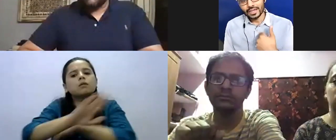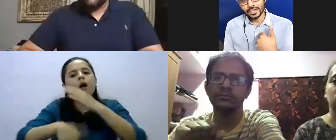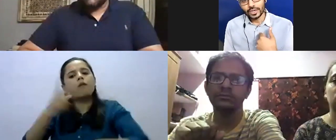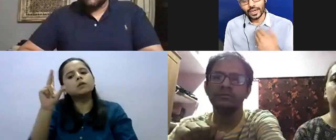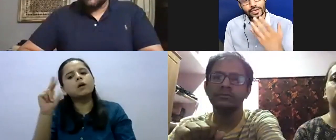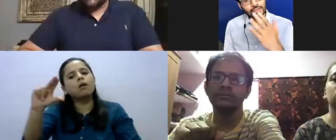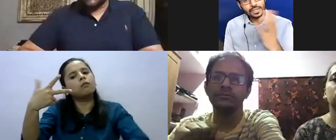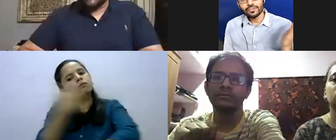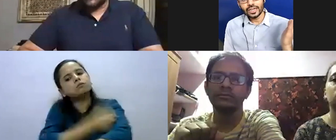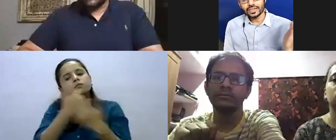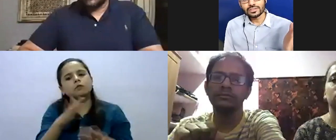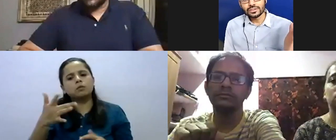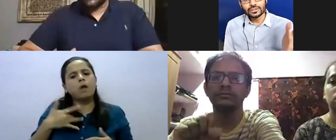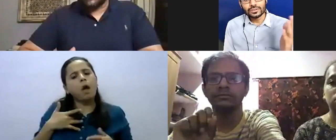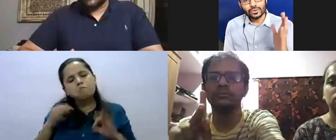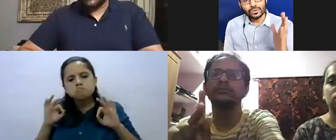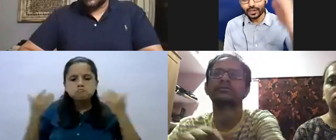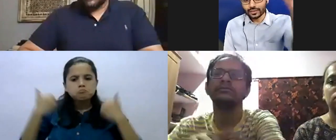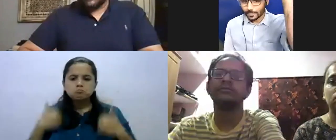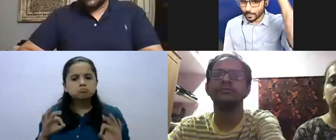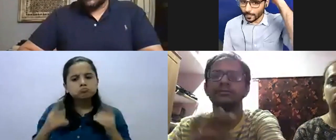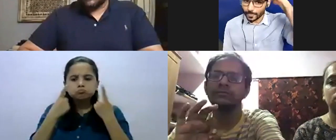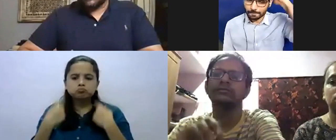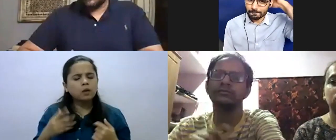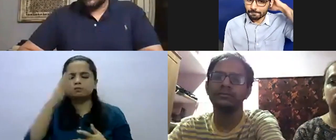done my antibody titers. They are very nice. So don't worry.